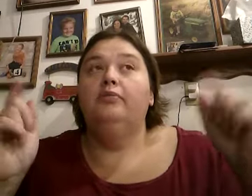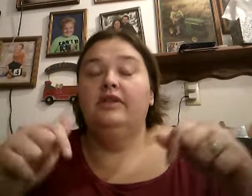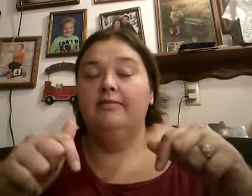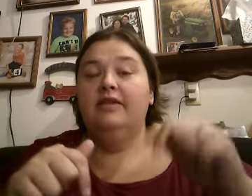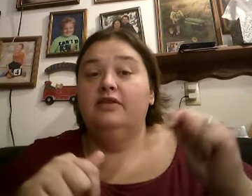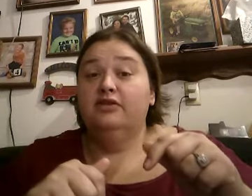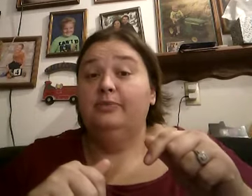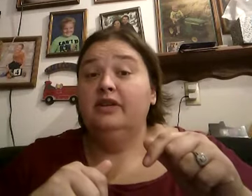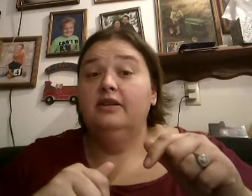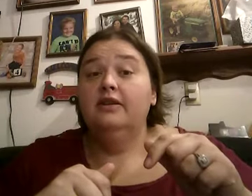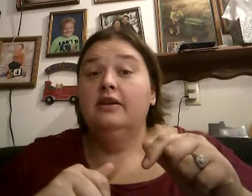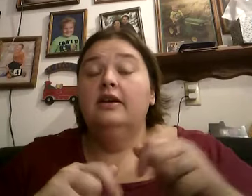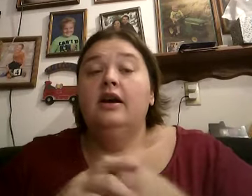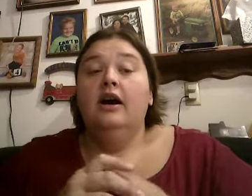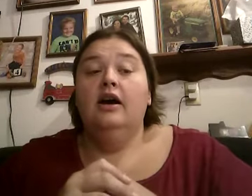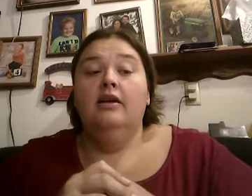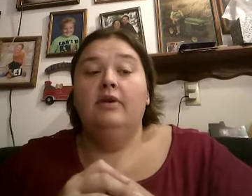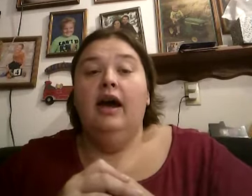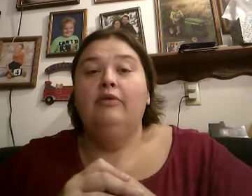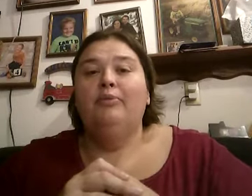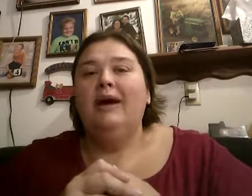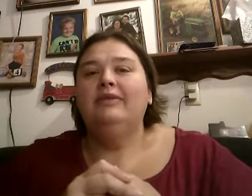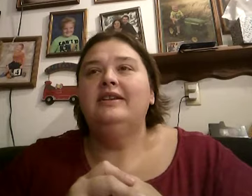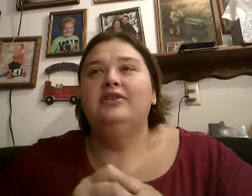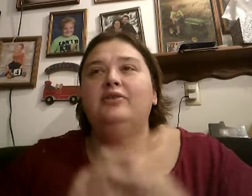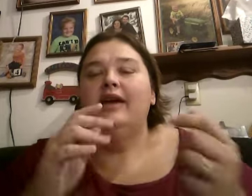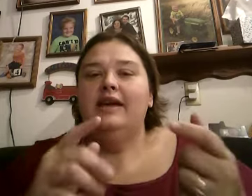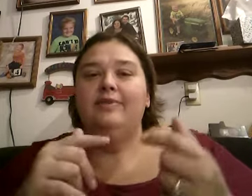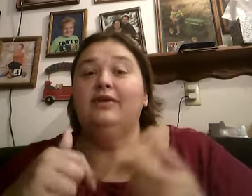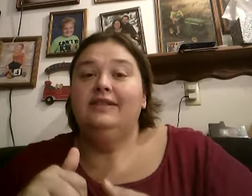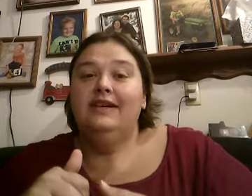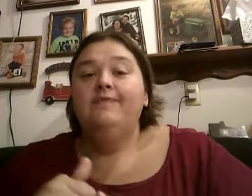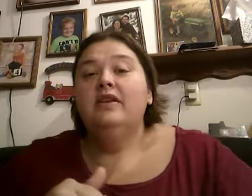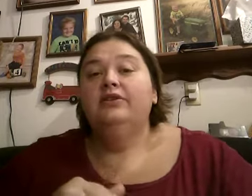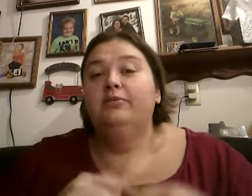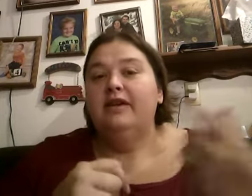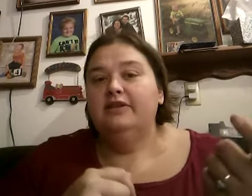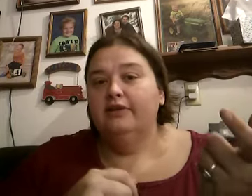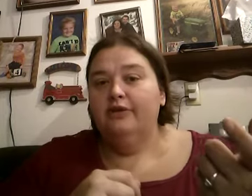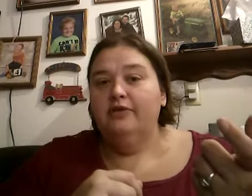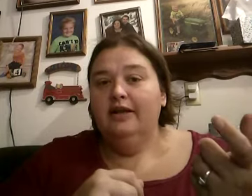them in the description. I will probably do A, B, or C, so it'd be easier for you guys to do,